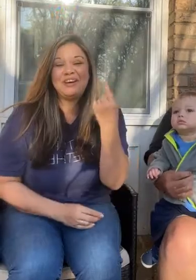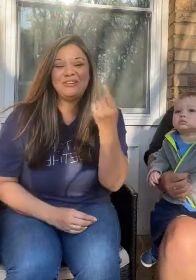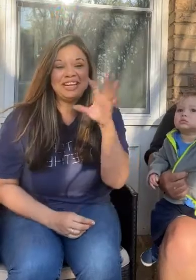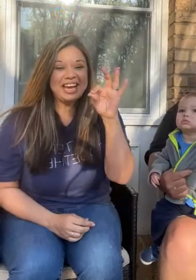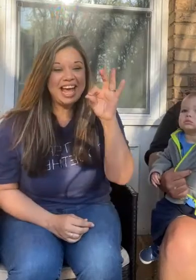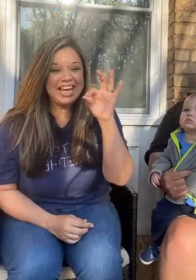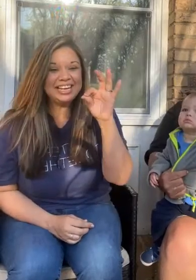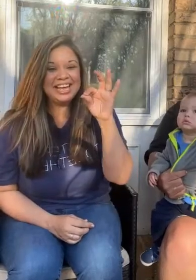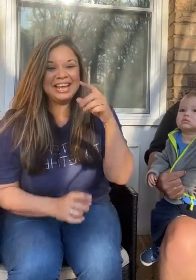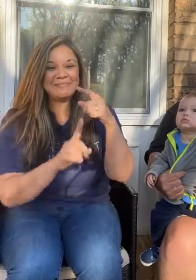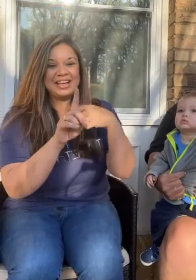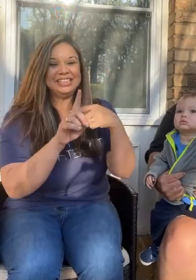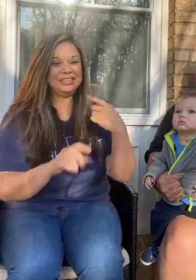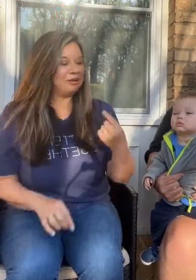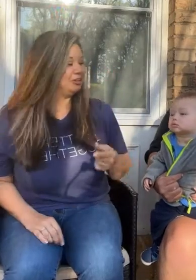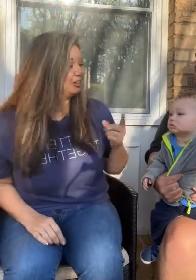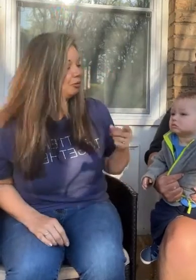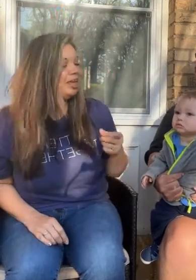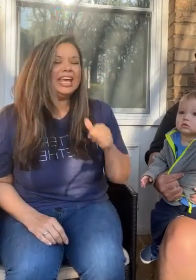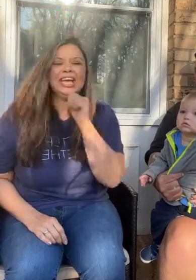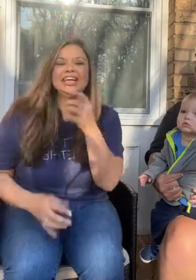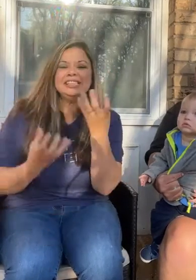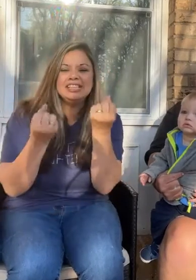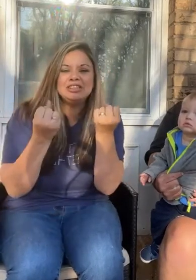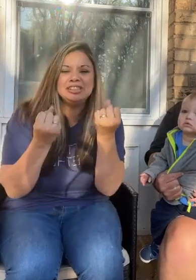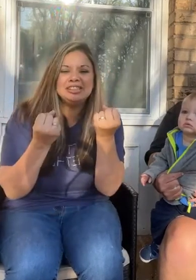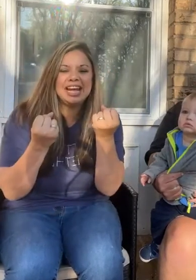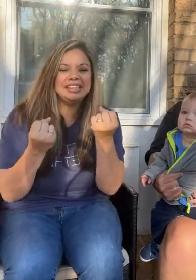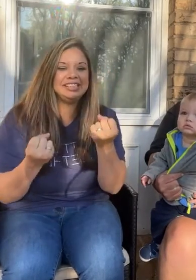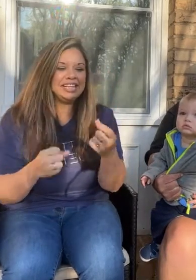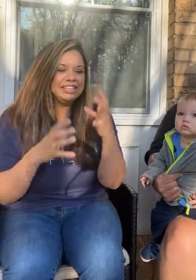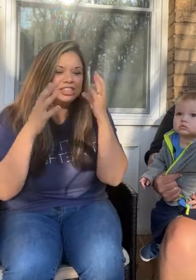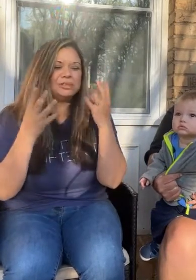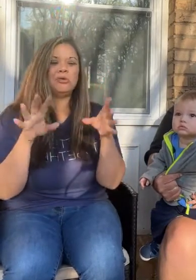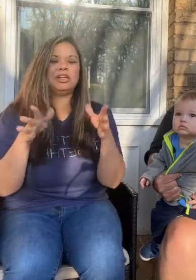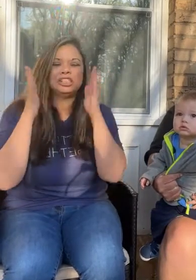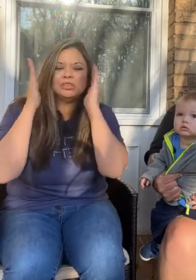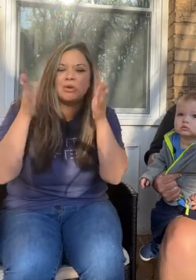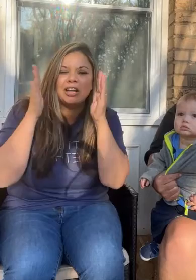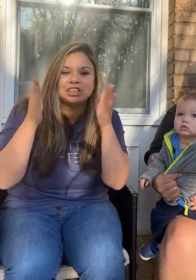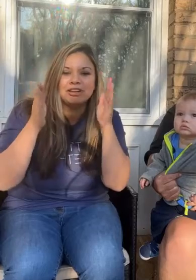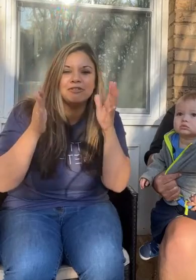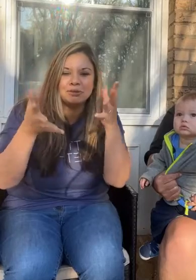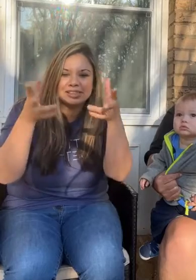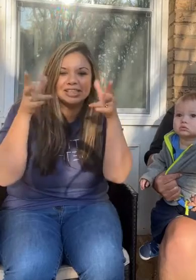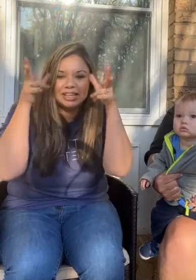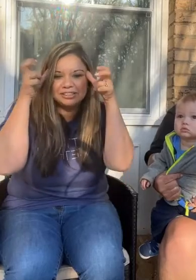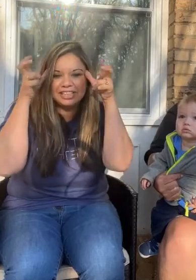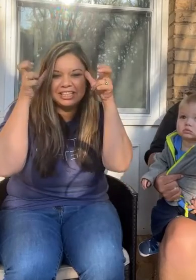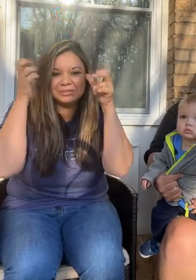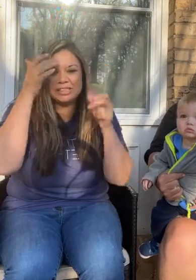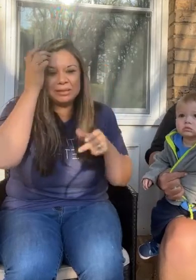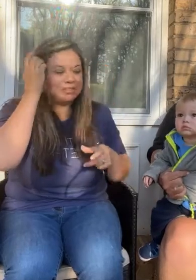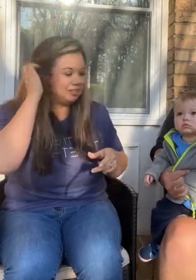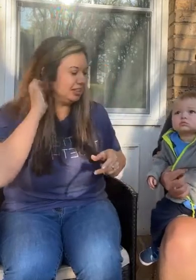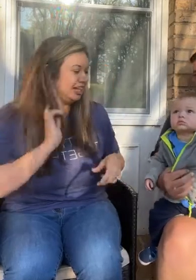only 9 months old, so he doesn't use his hands yet. He's just more just watching, focusing, using his receptive skills.